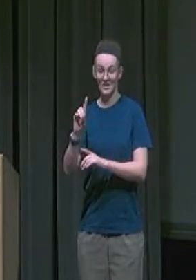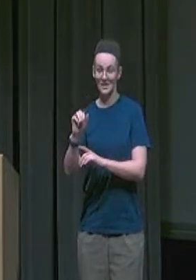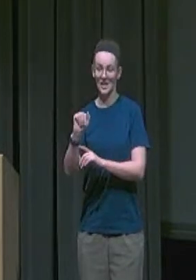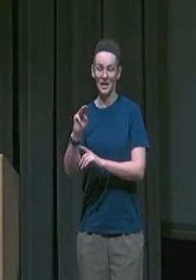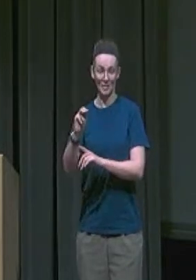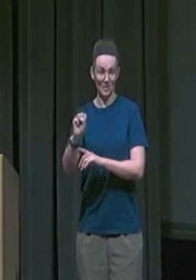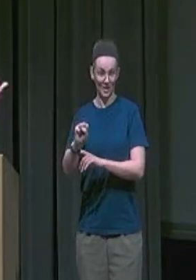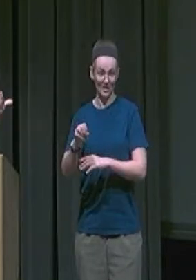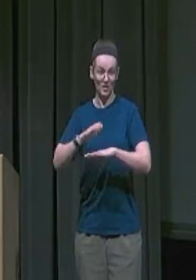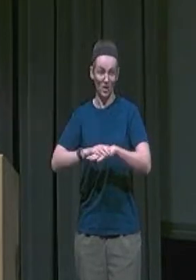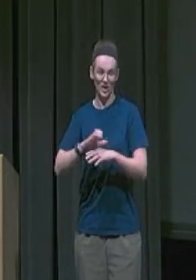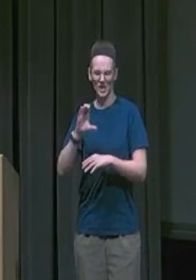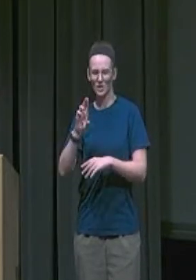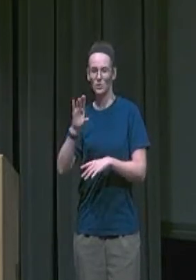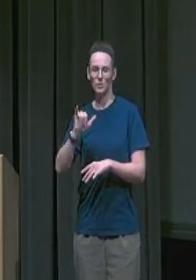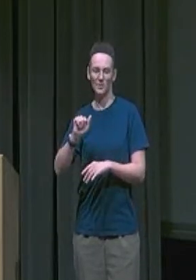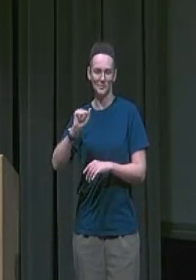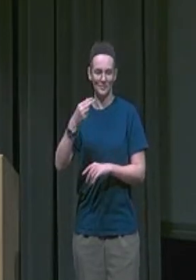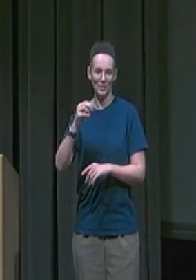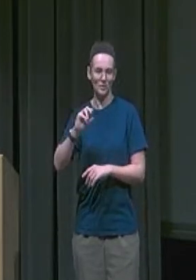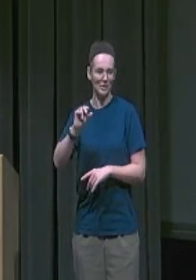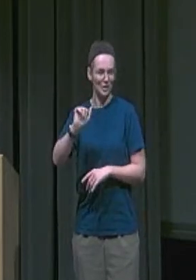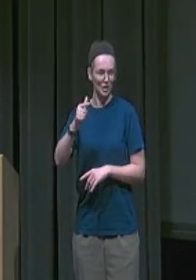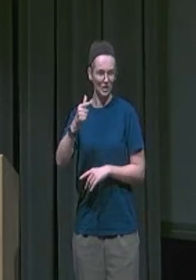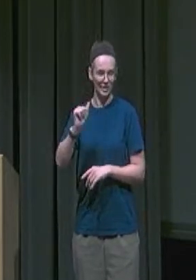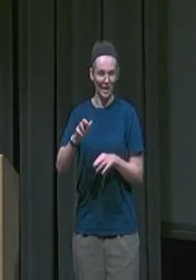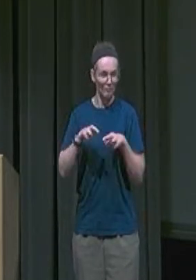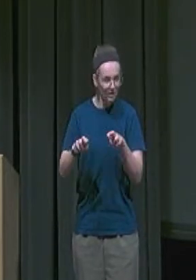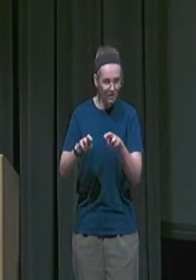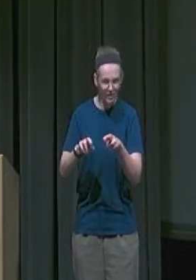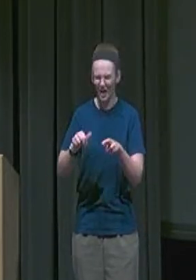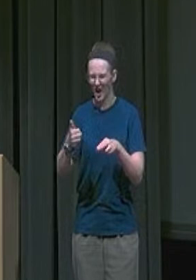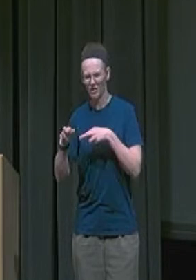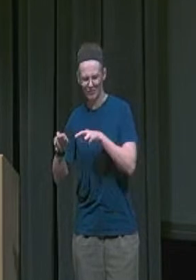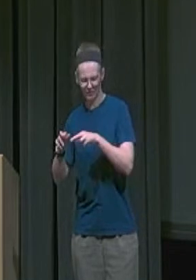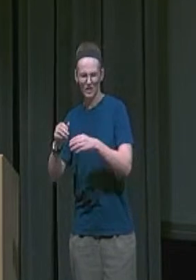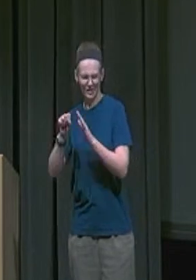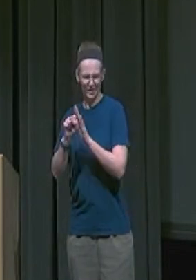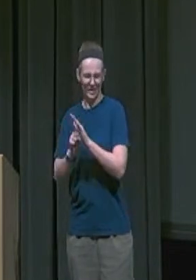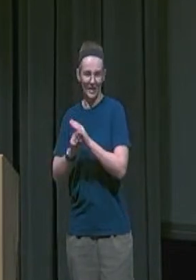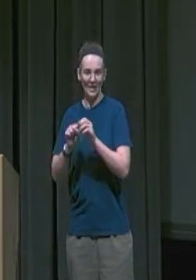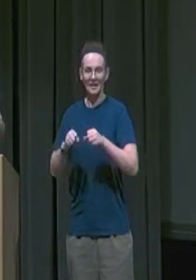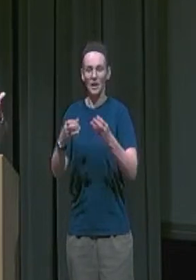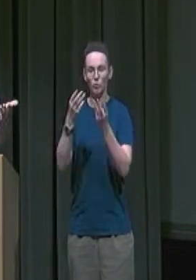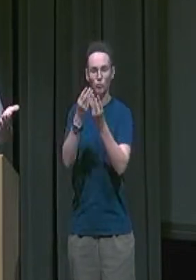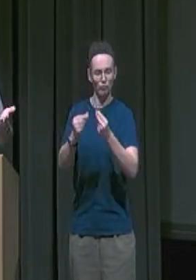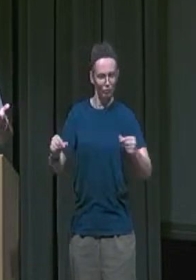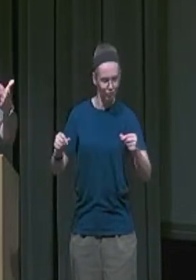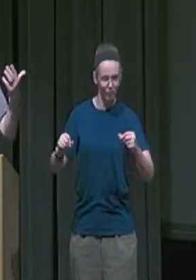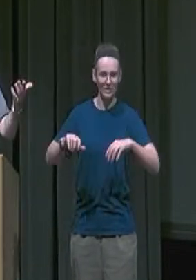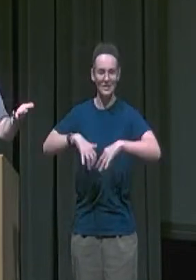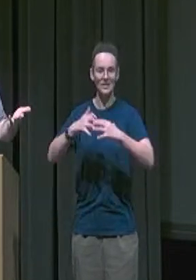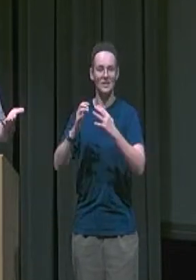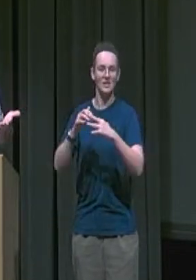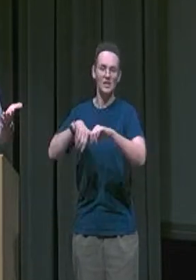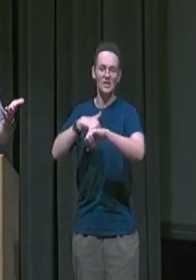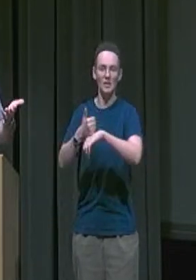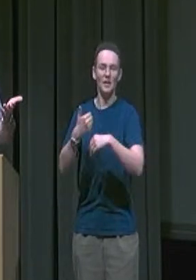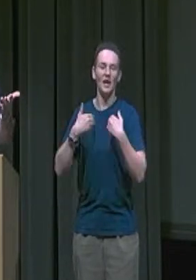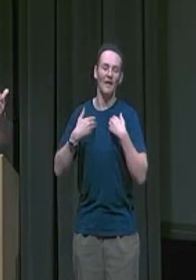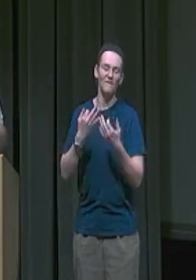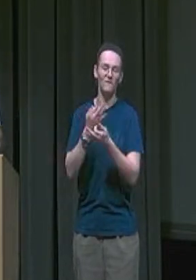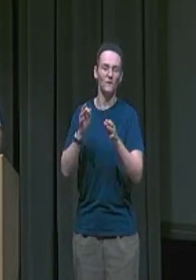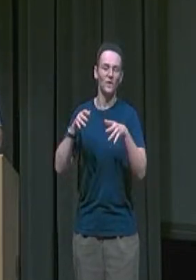the Cuyahoga River and other rivers across the state to restore free-flowing conditions? We started, for those that